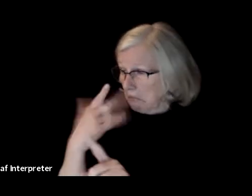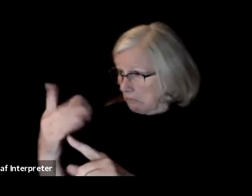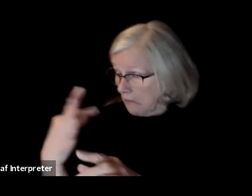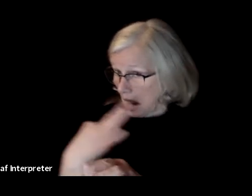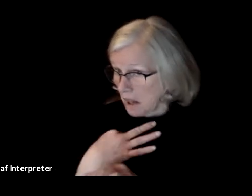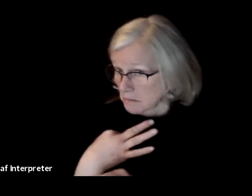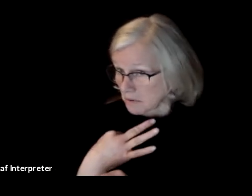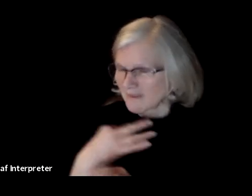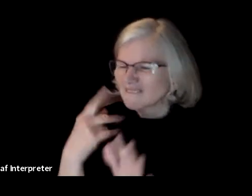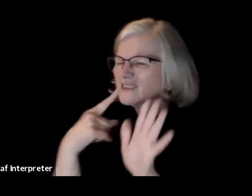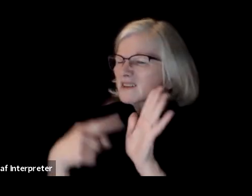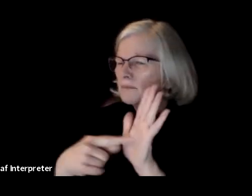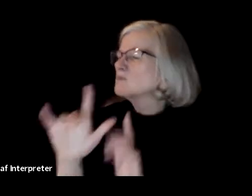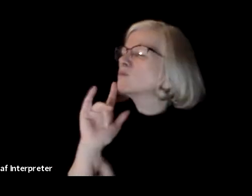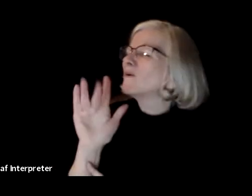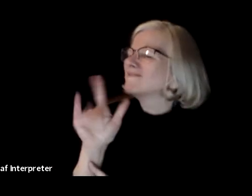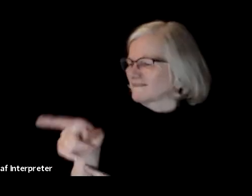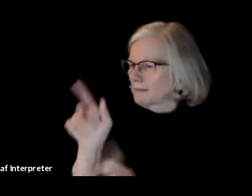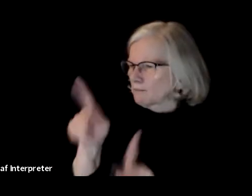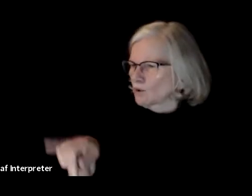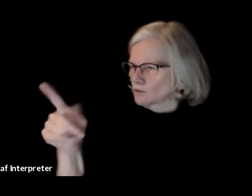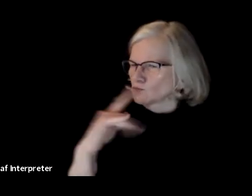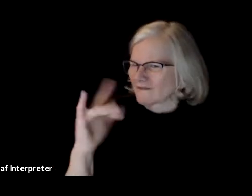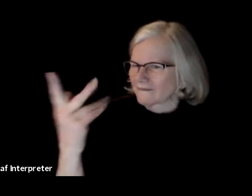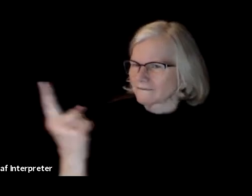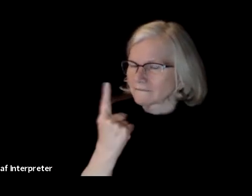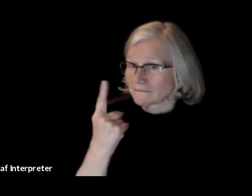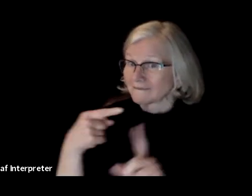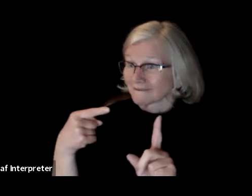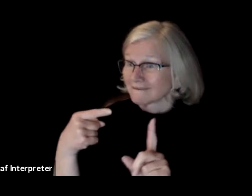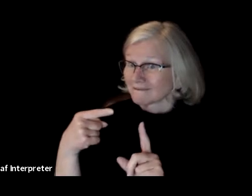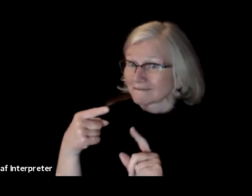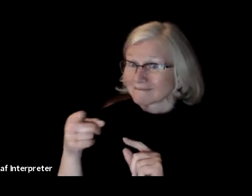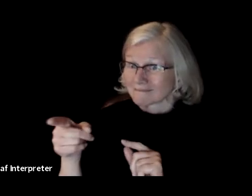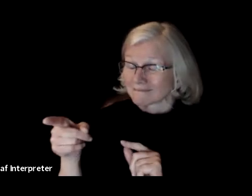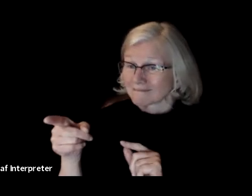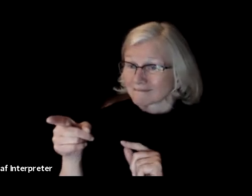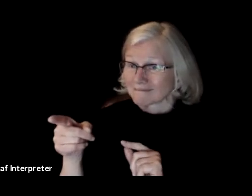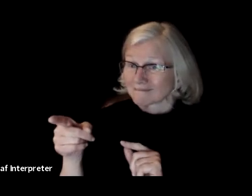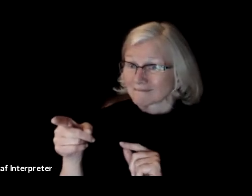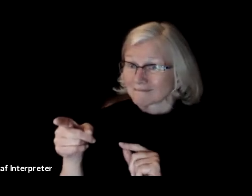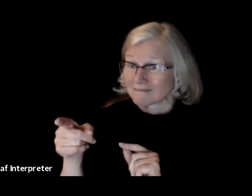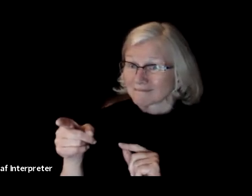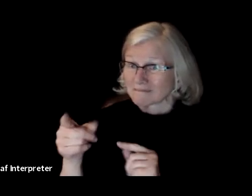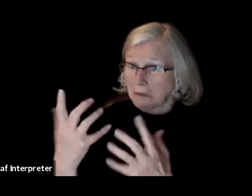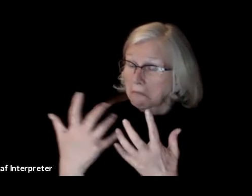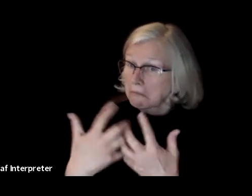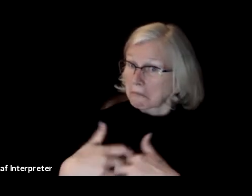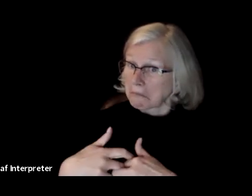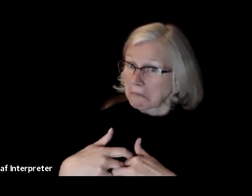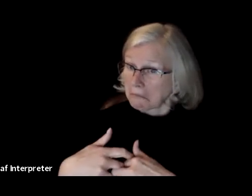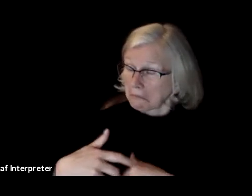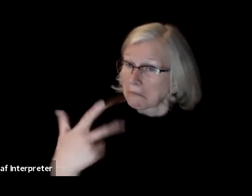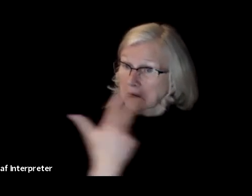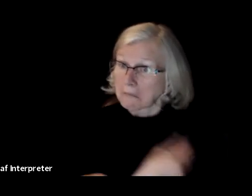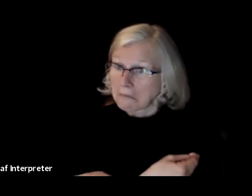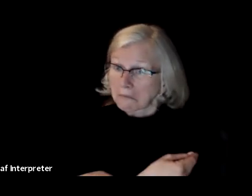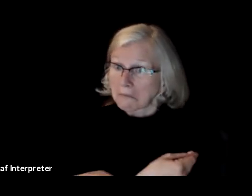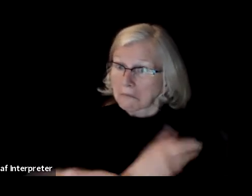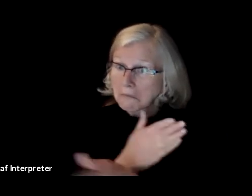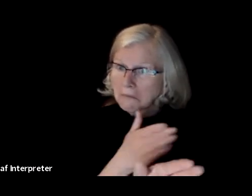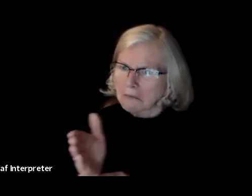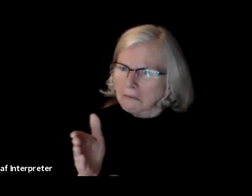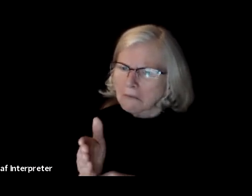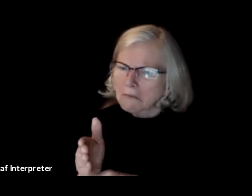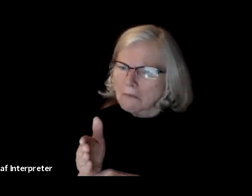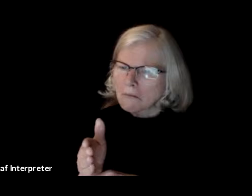let's say that they are, and they make an arrangement to get a vaccine. Who makes the judgment,